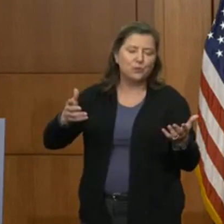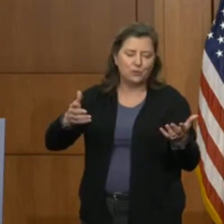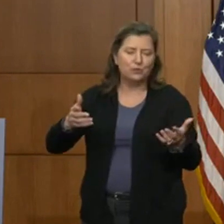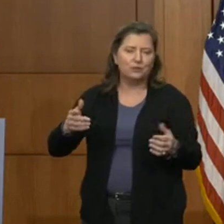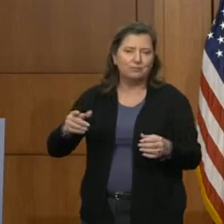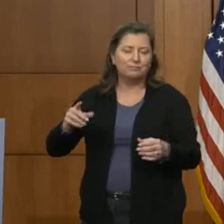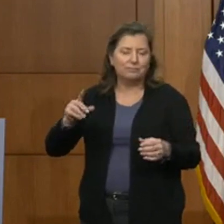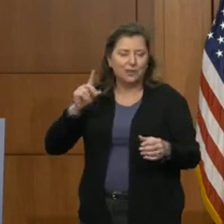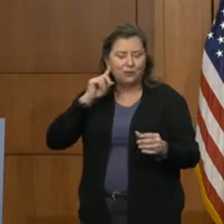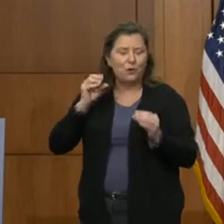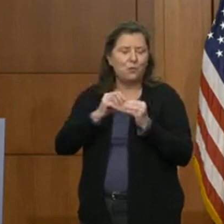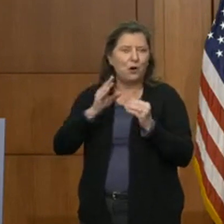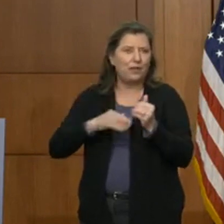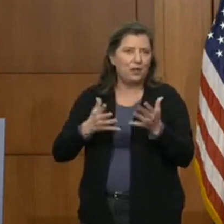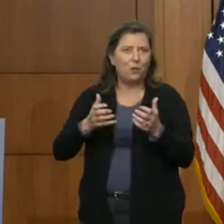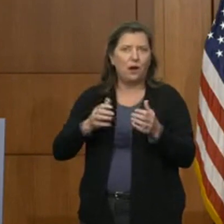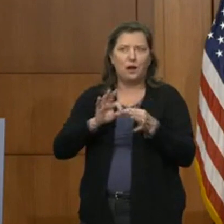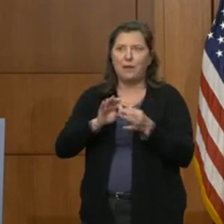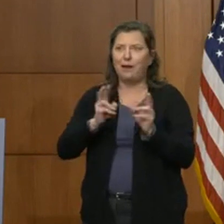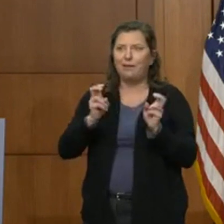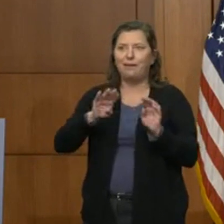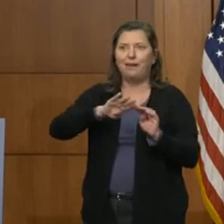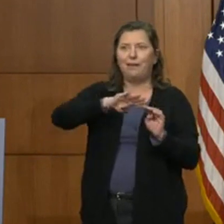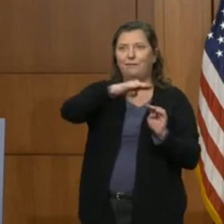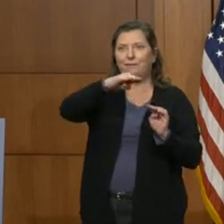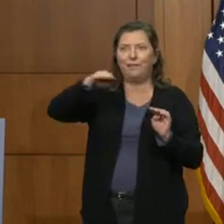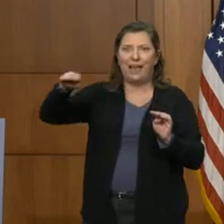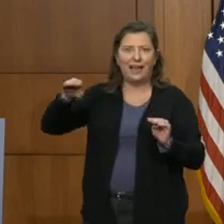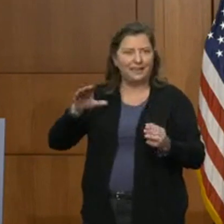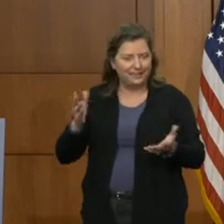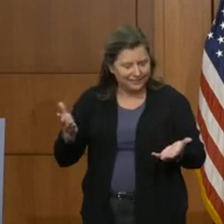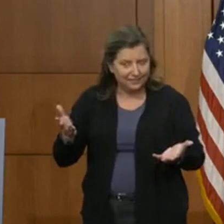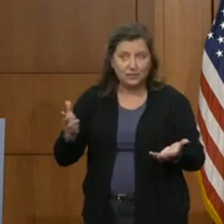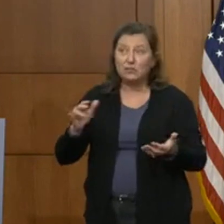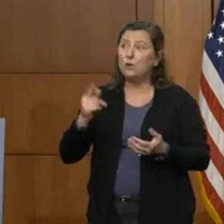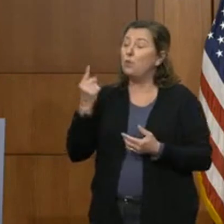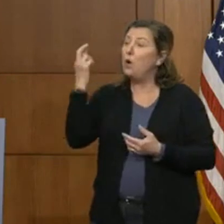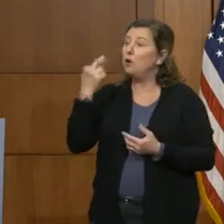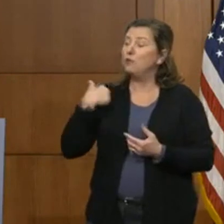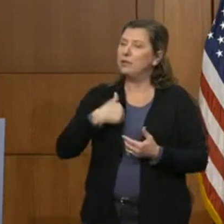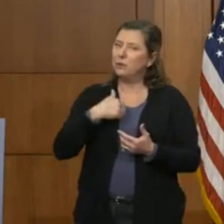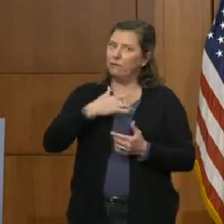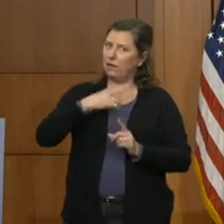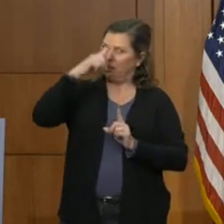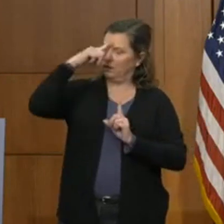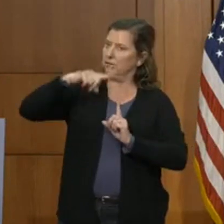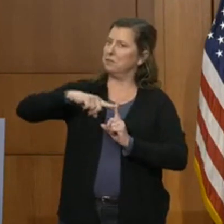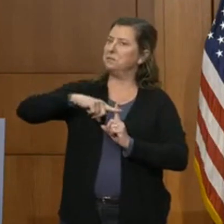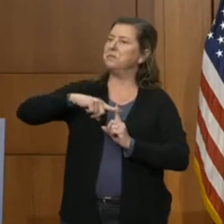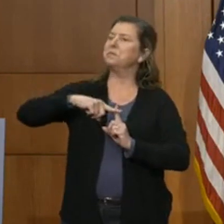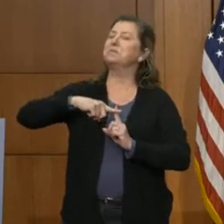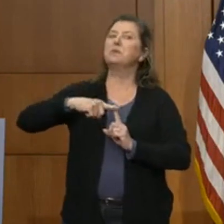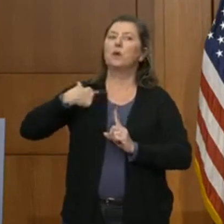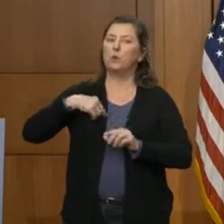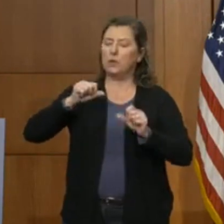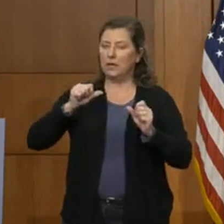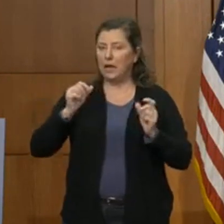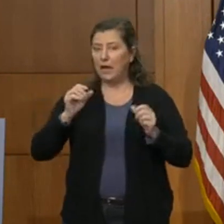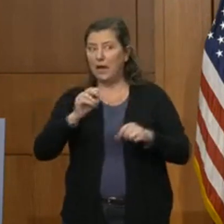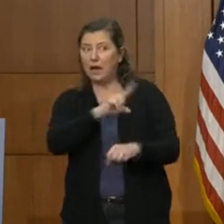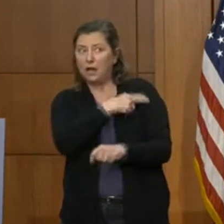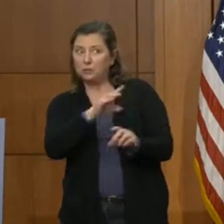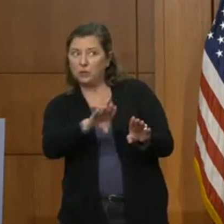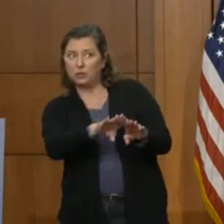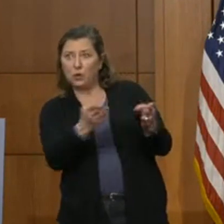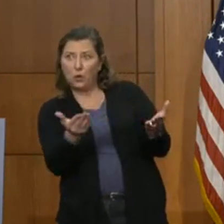than you probably want to hear about flattening that curve. But one of the reasons that we're very optimistic that we'll be able to open up our